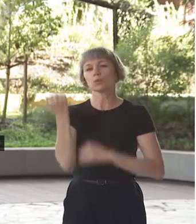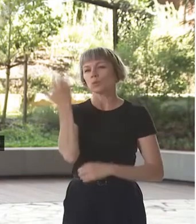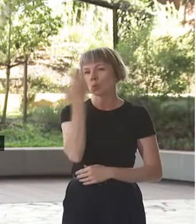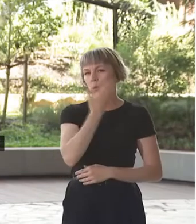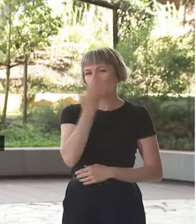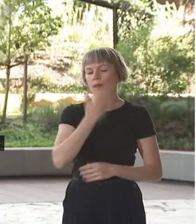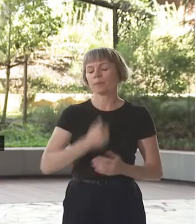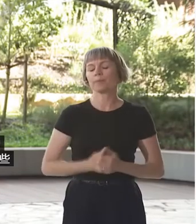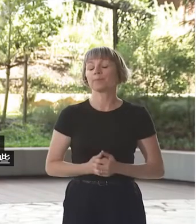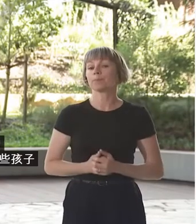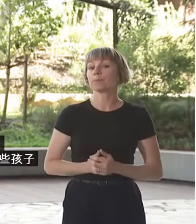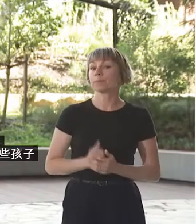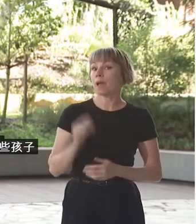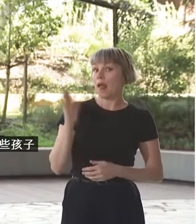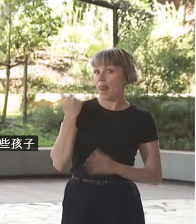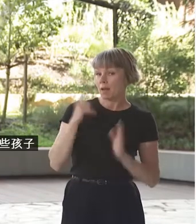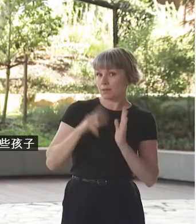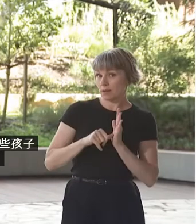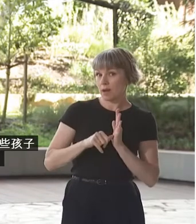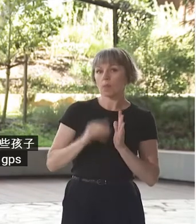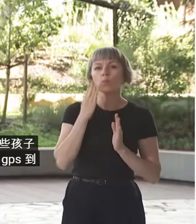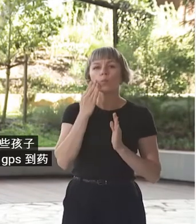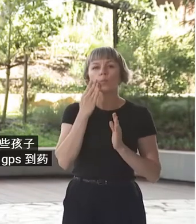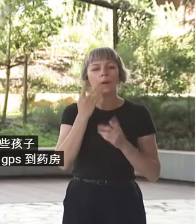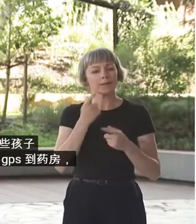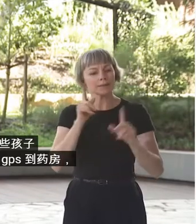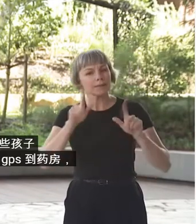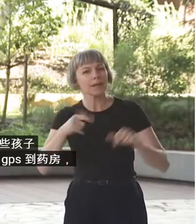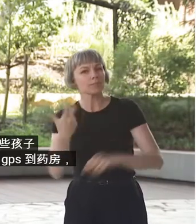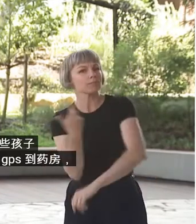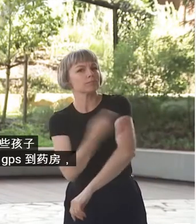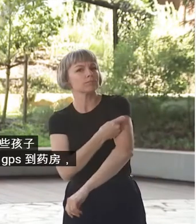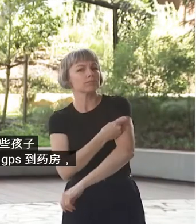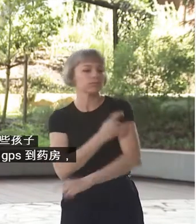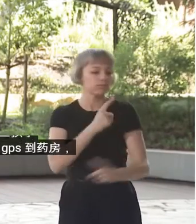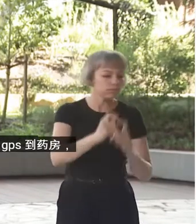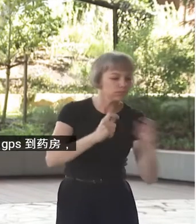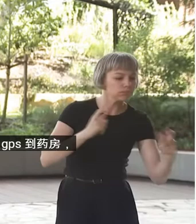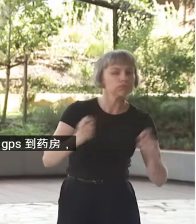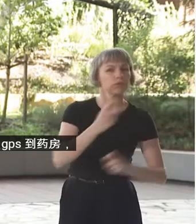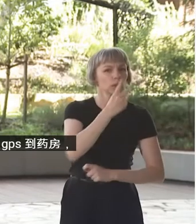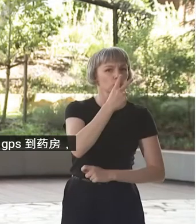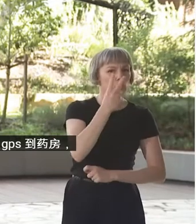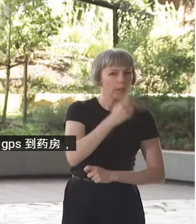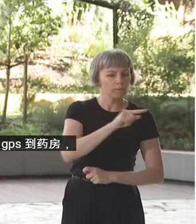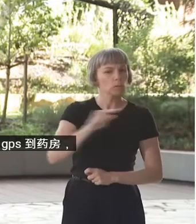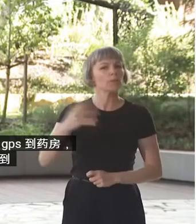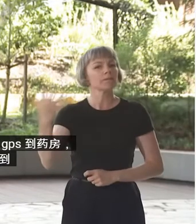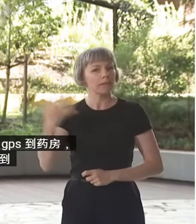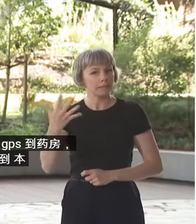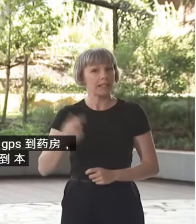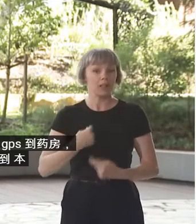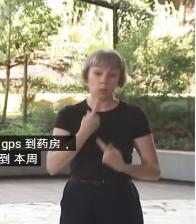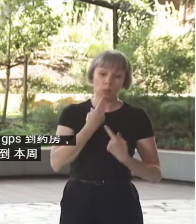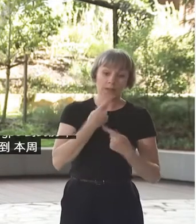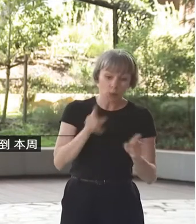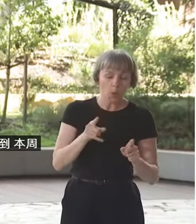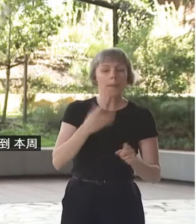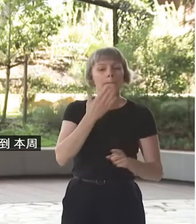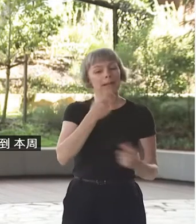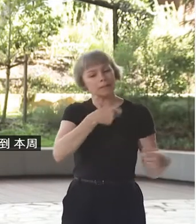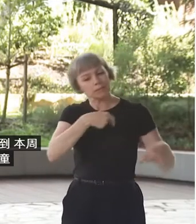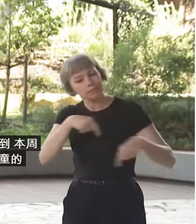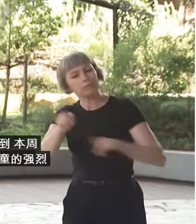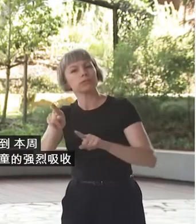15-year-olds was encourage those kids to come along to our hubs, to the GPs, to the pharmacies. We can see already for the 5 to